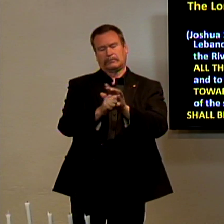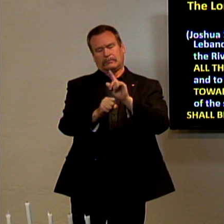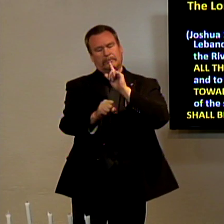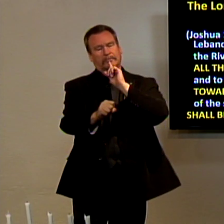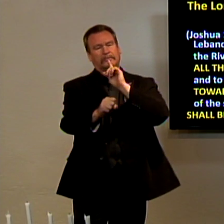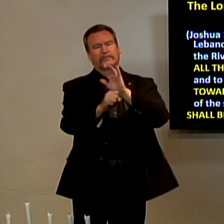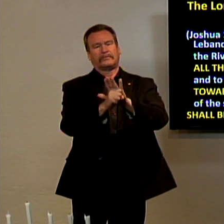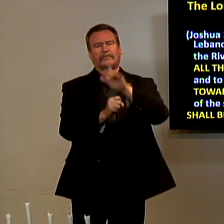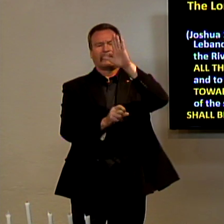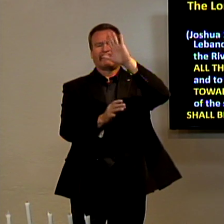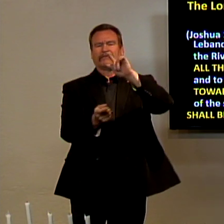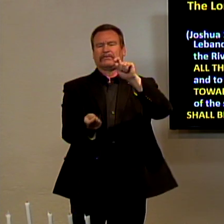promised.